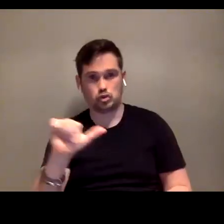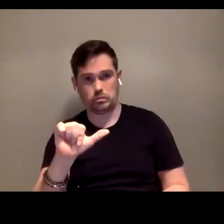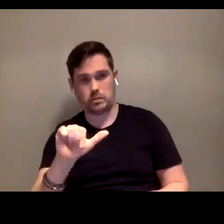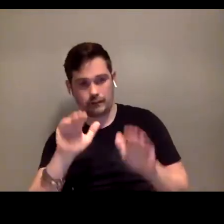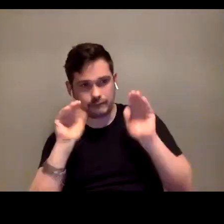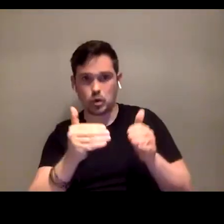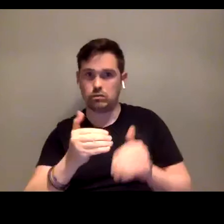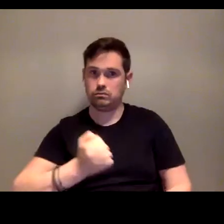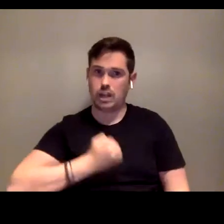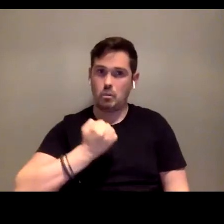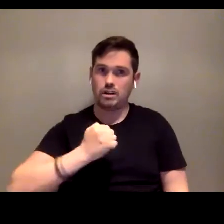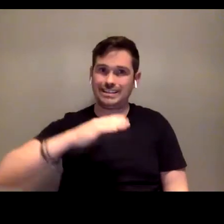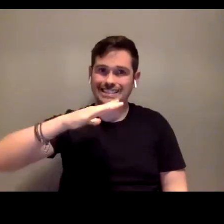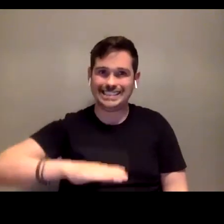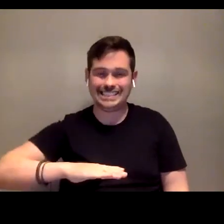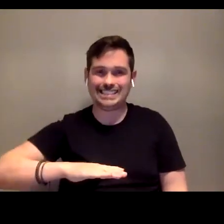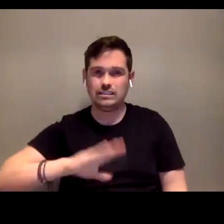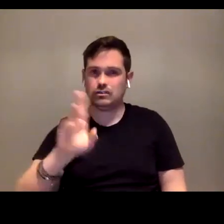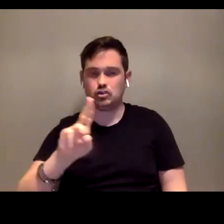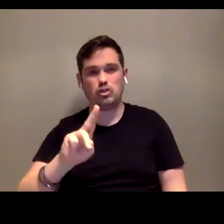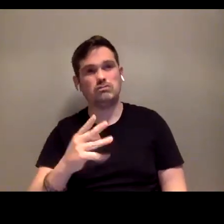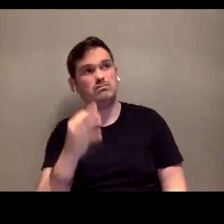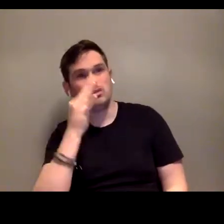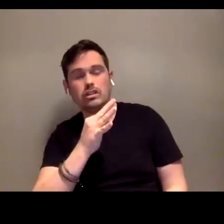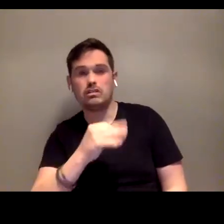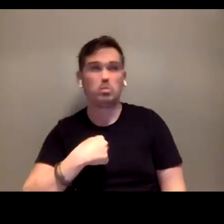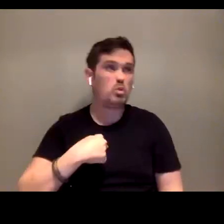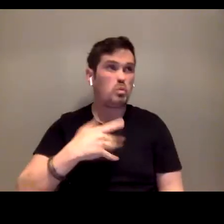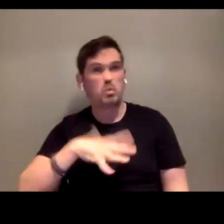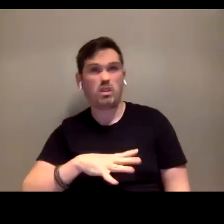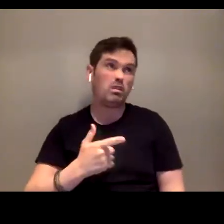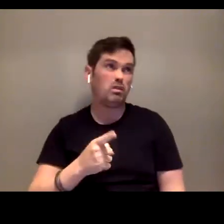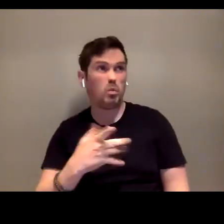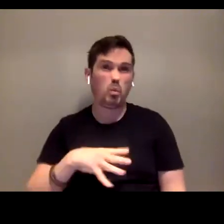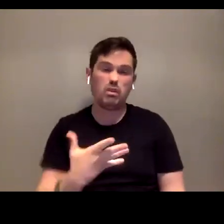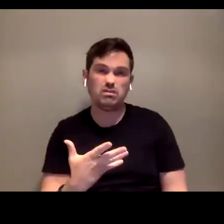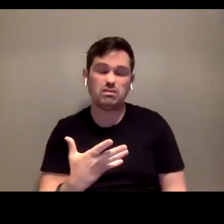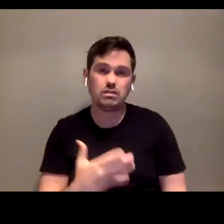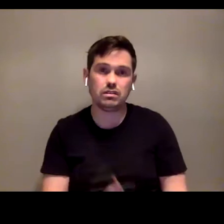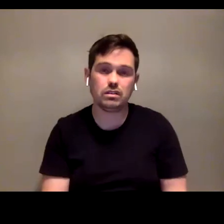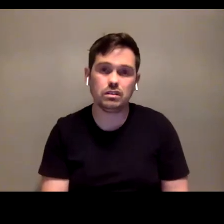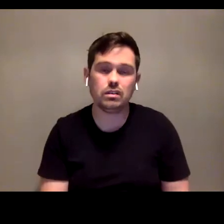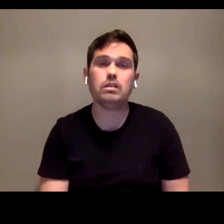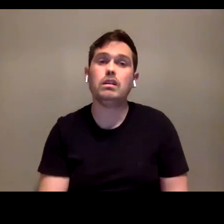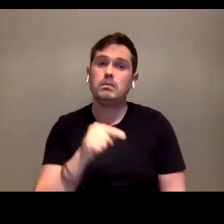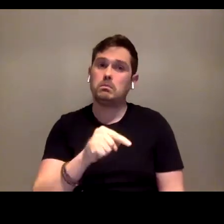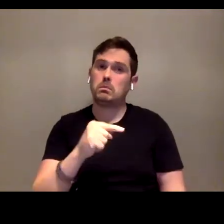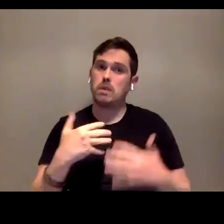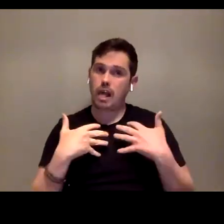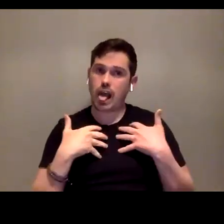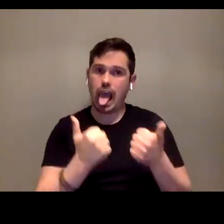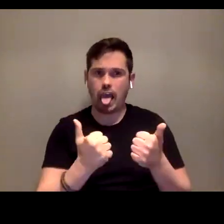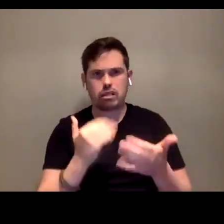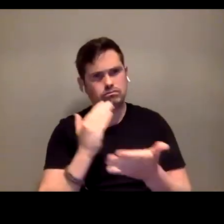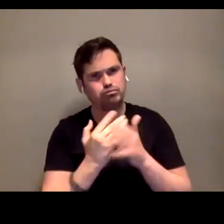our wants. And when it comes to like, what are the things that are most fundamental for our needs? Health is one of the most fundamental things we can